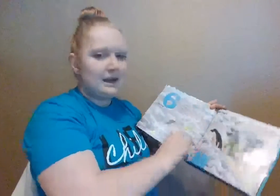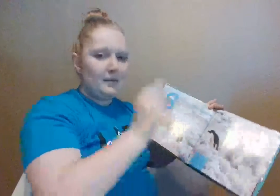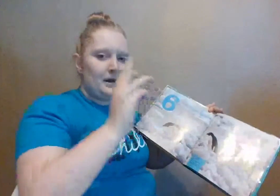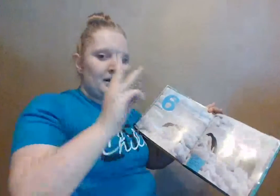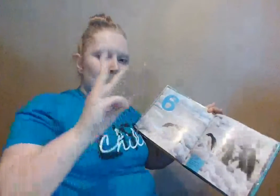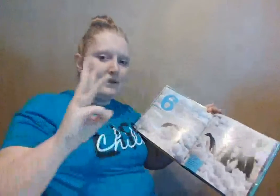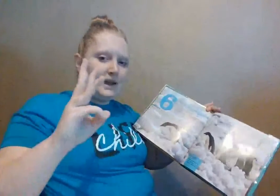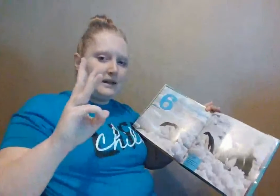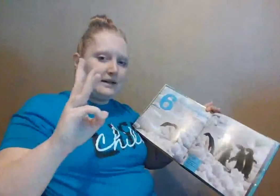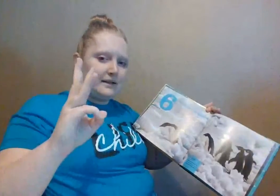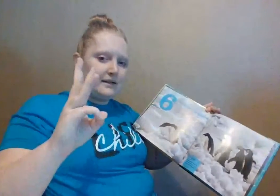Number 6.